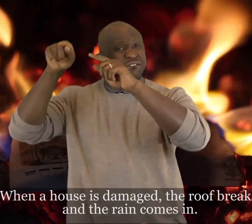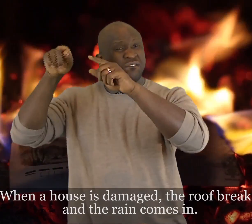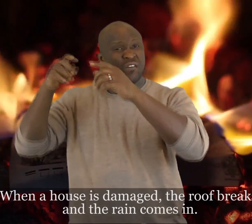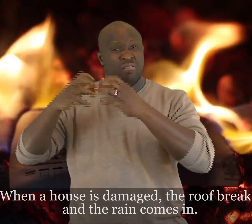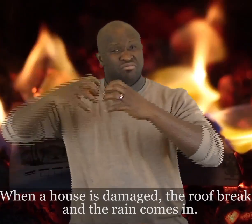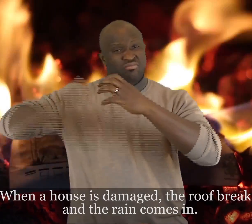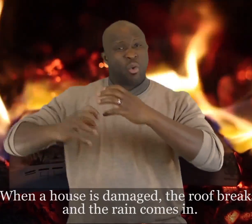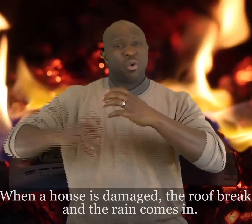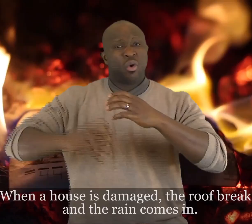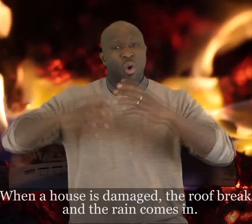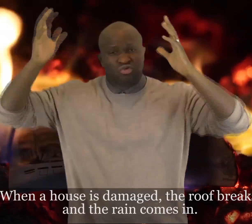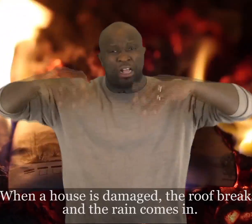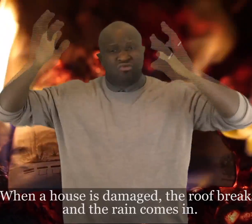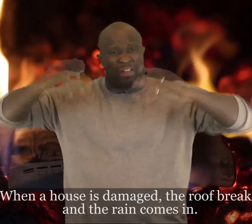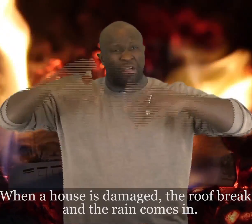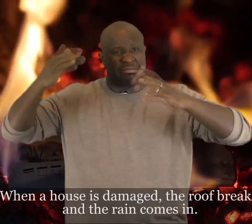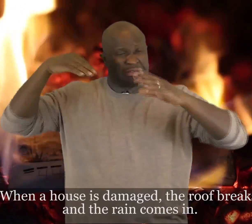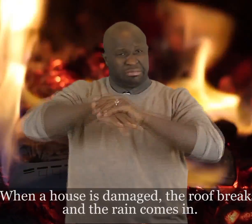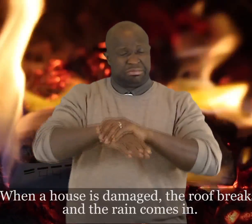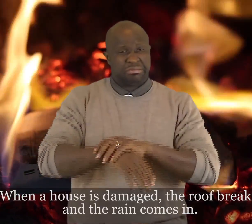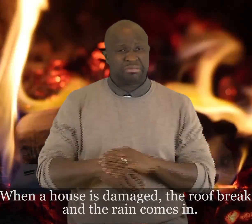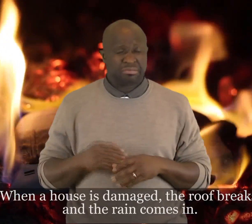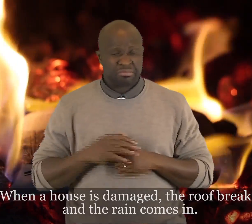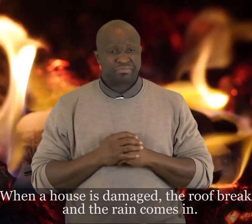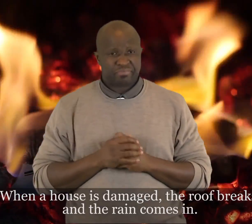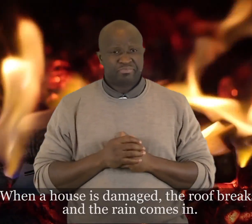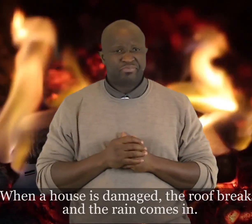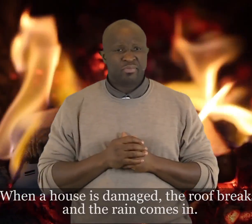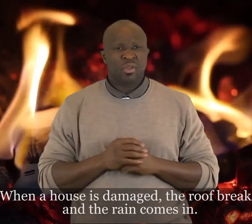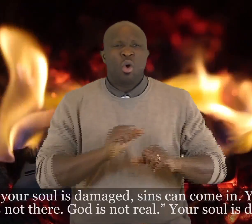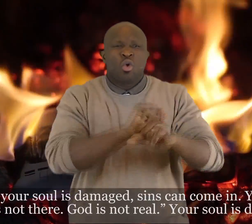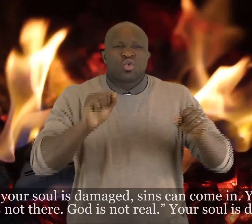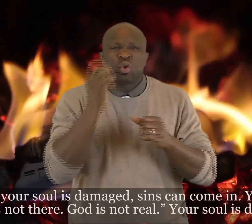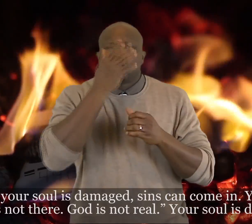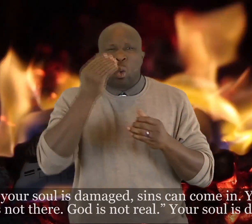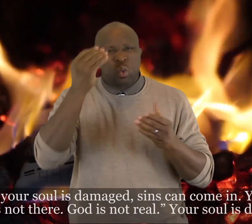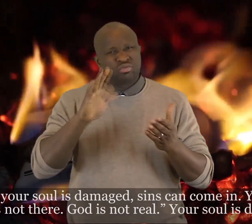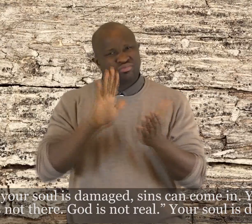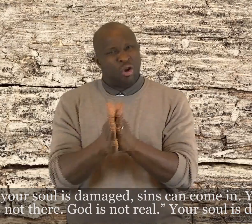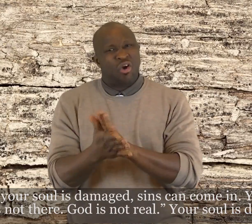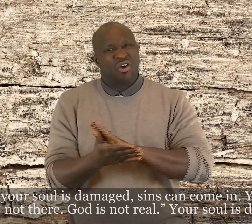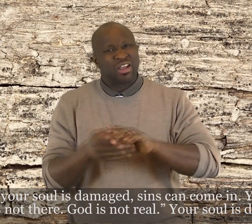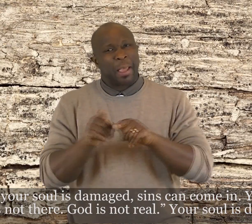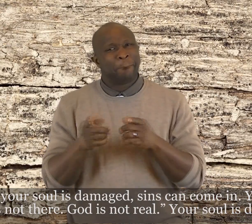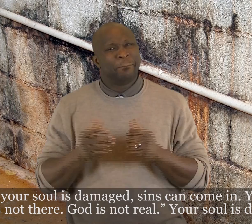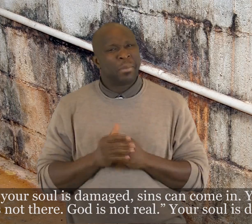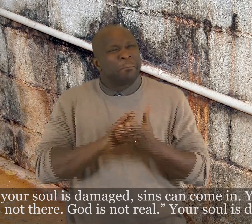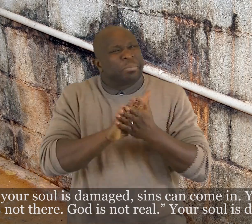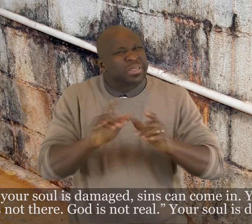it. Your body is the house of the soul, and now the dry rot is in, and